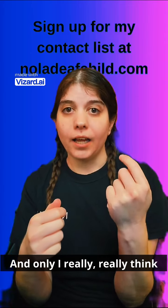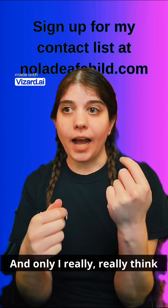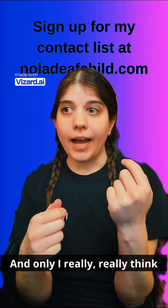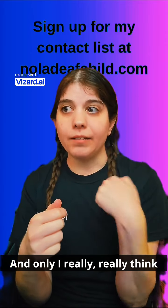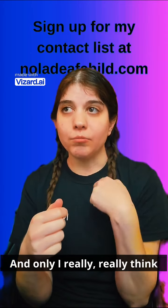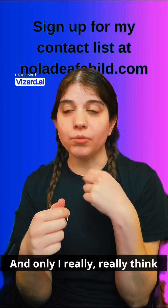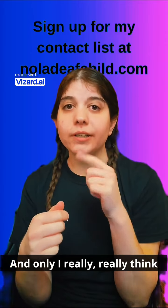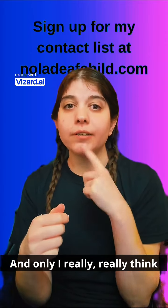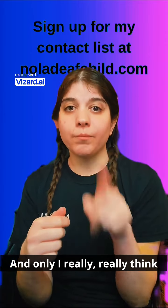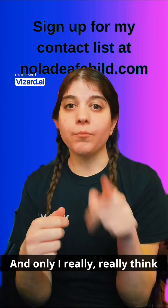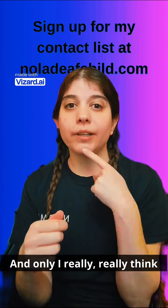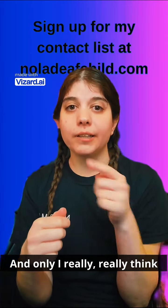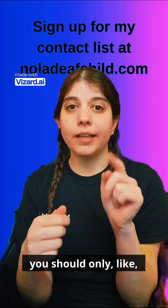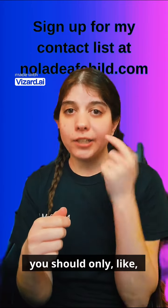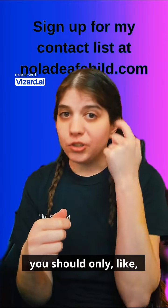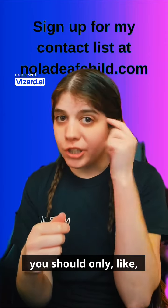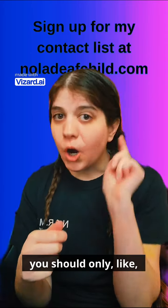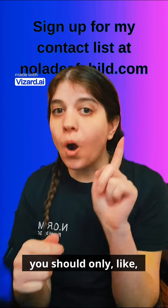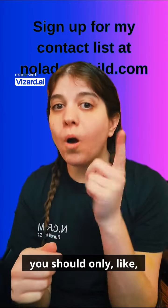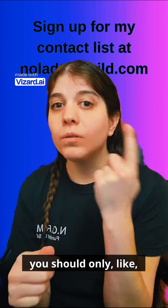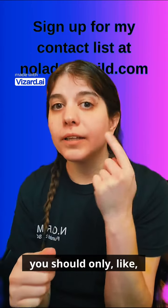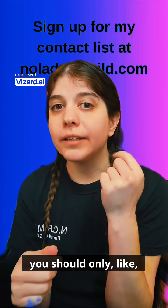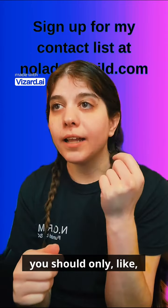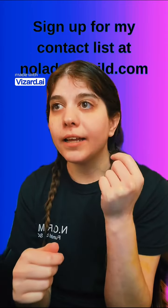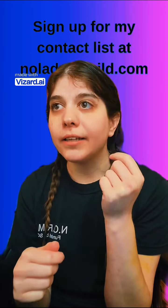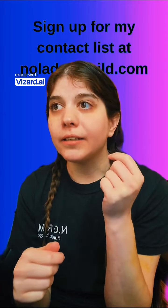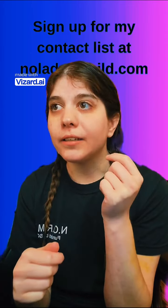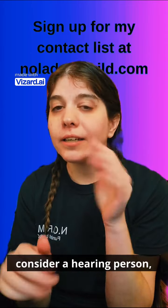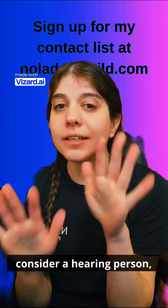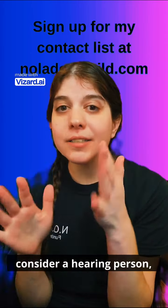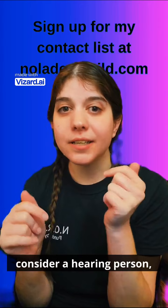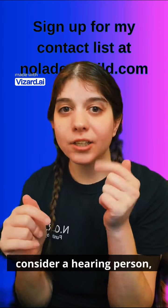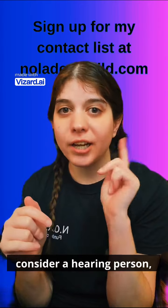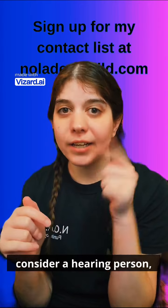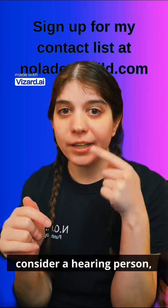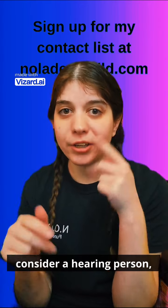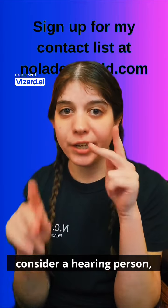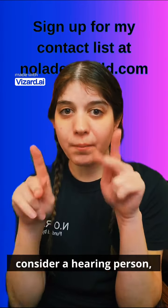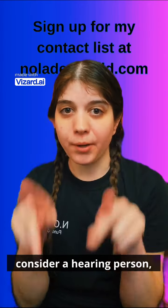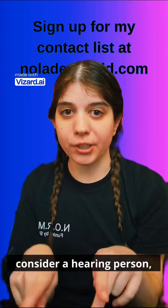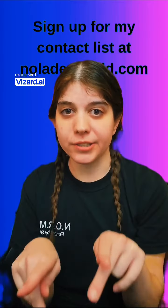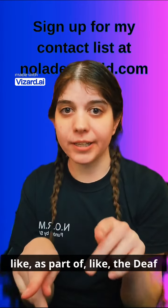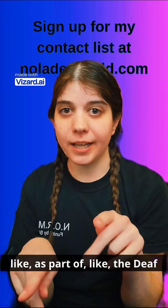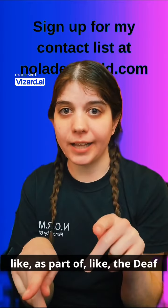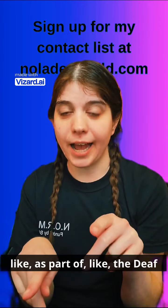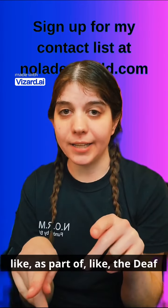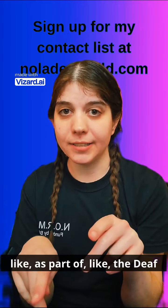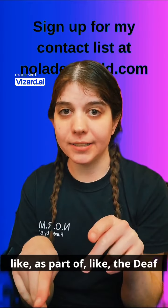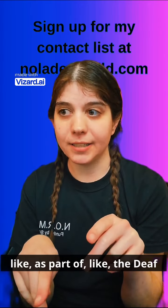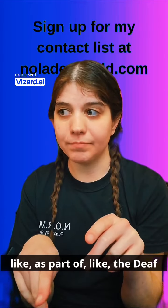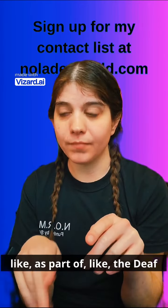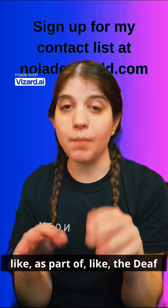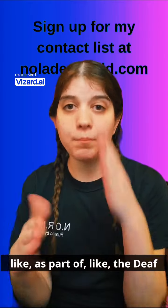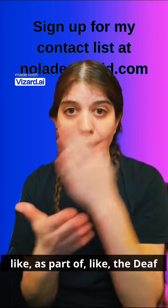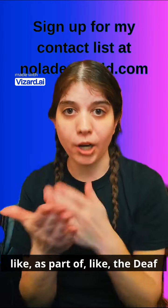I really, really think you should only consider a hearing person as part of the